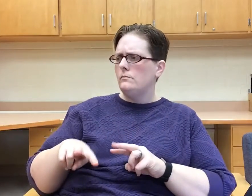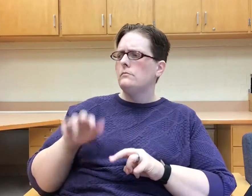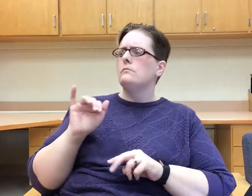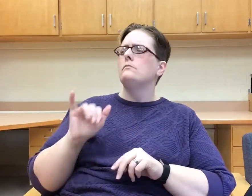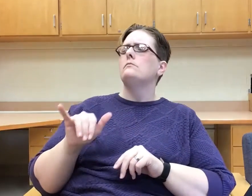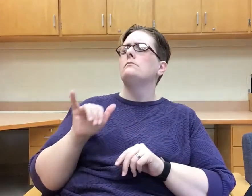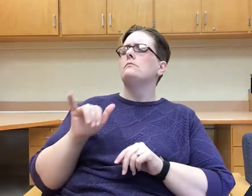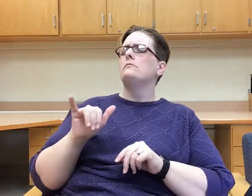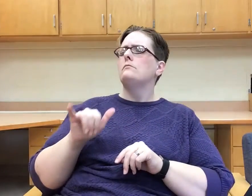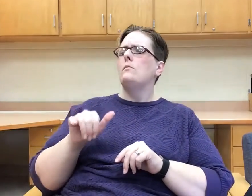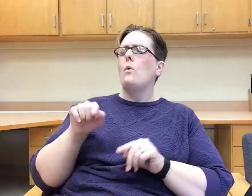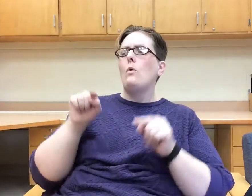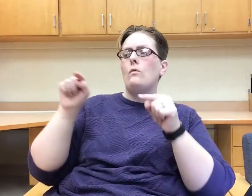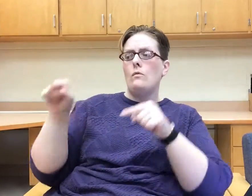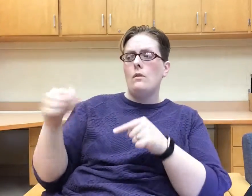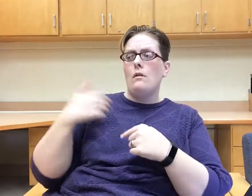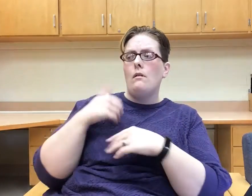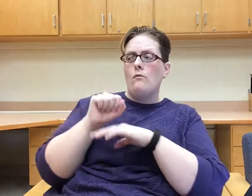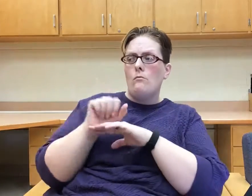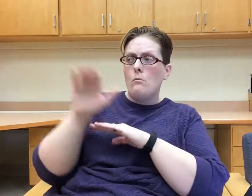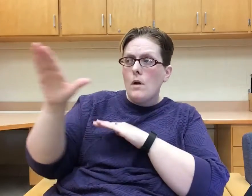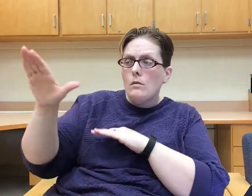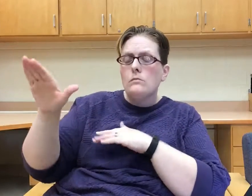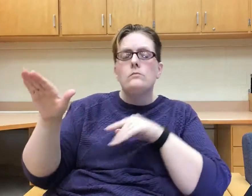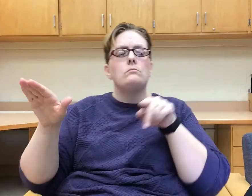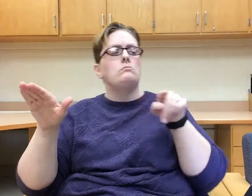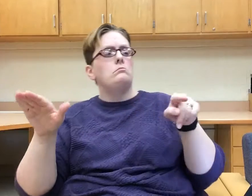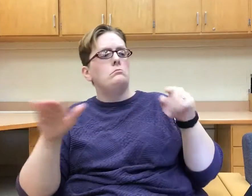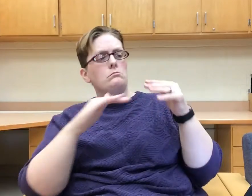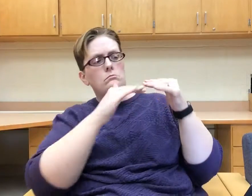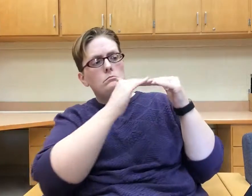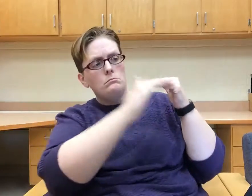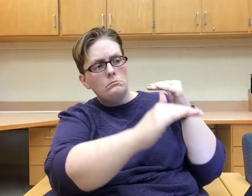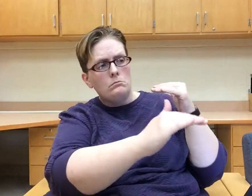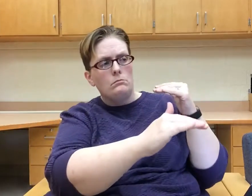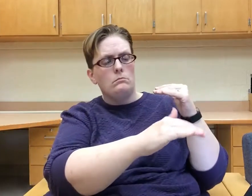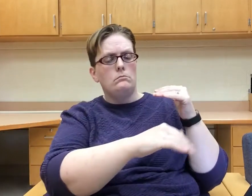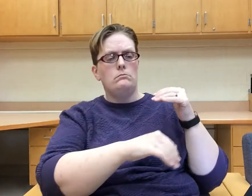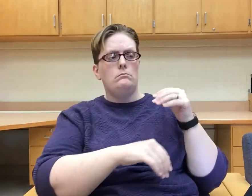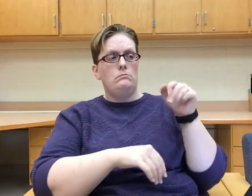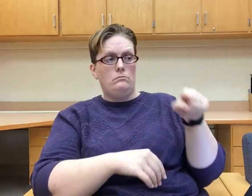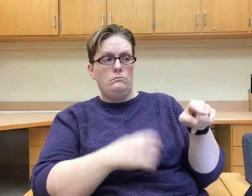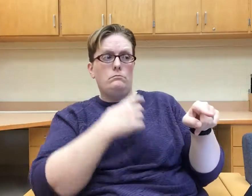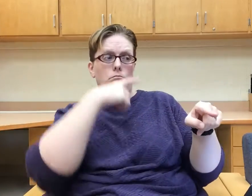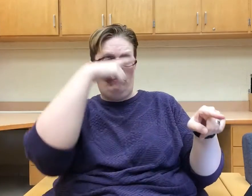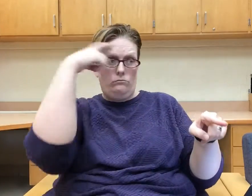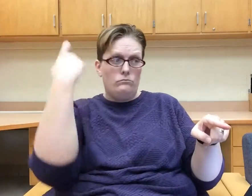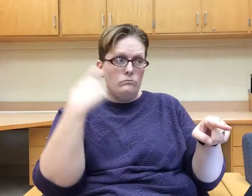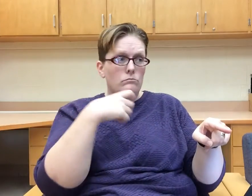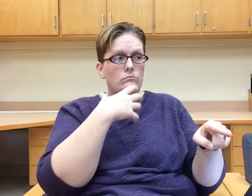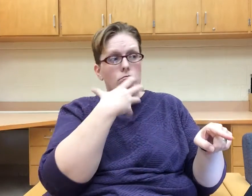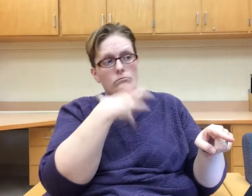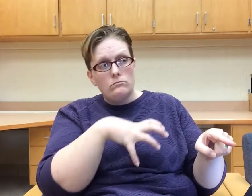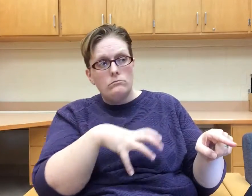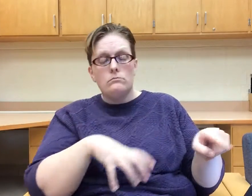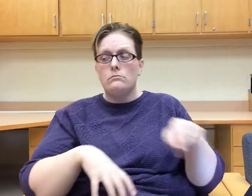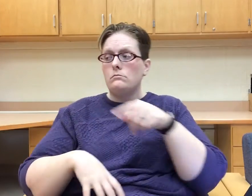around and then they'll notice also landforms. So for example, over there's